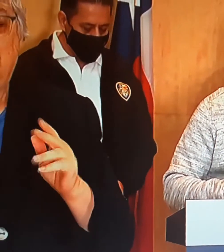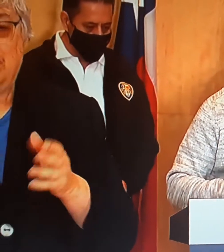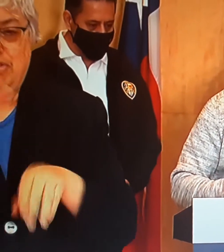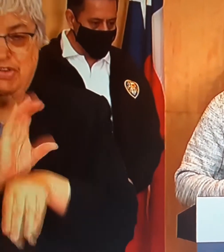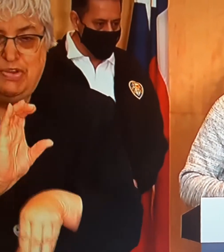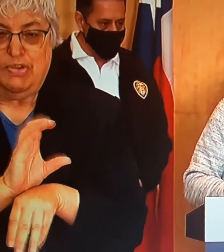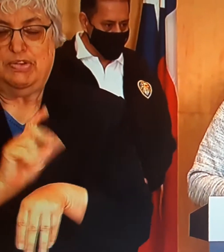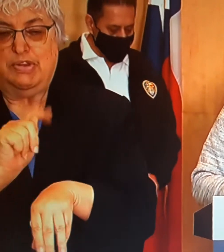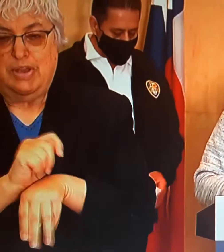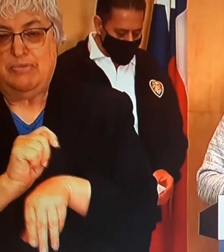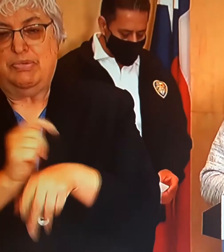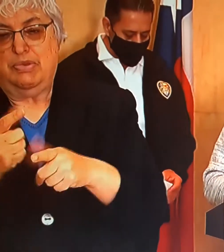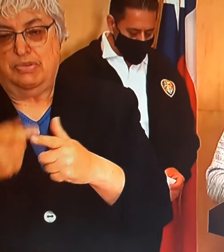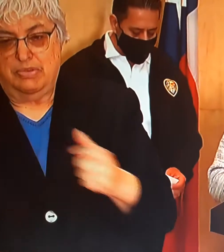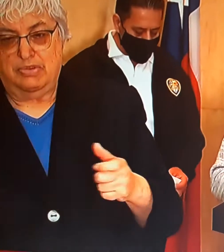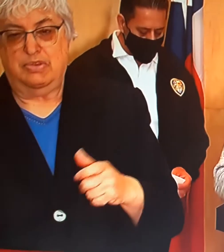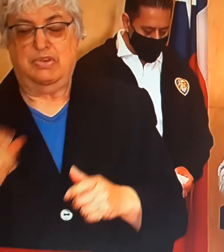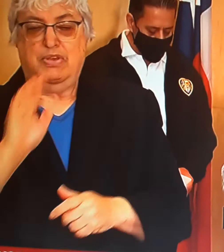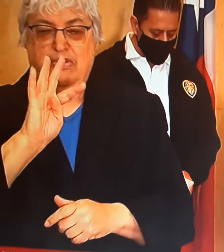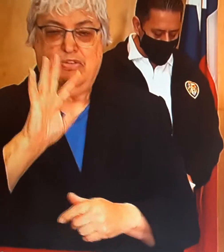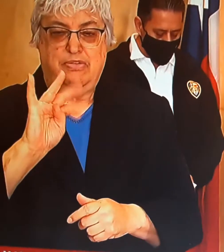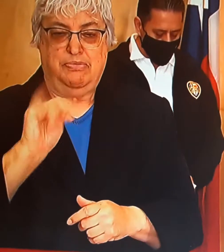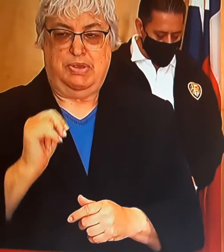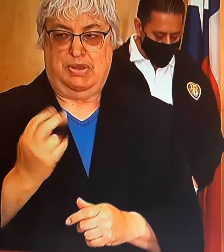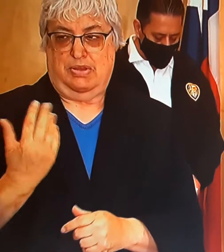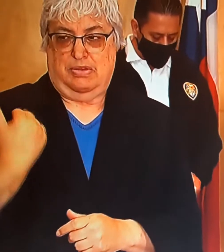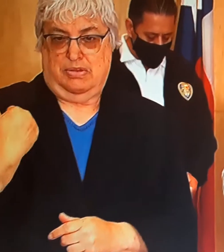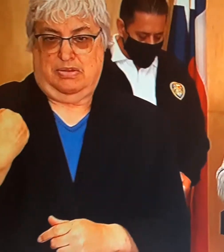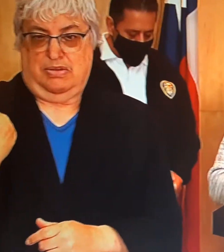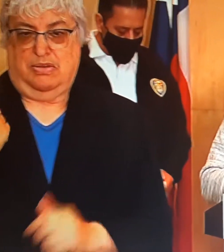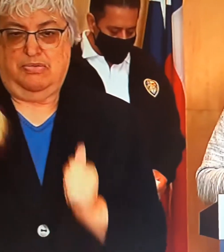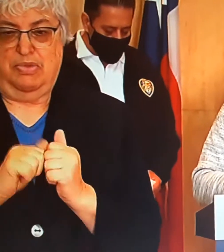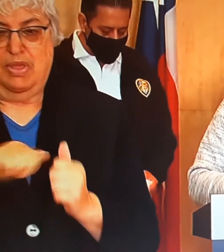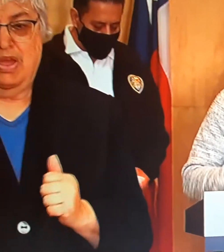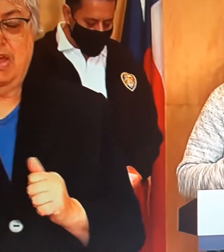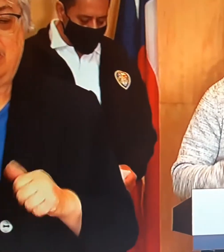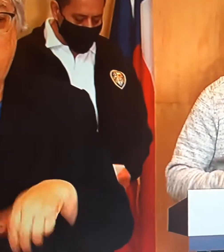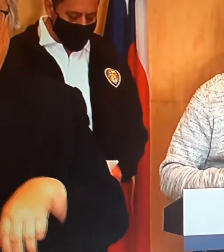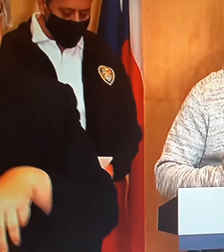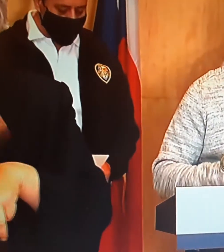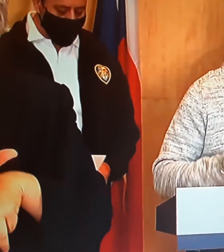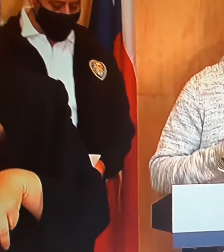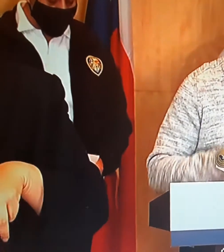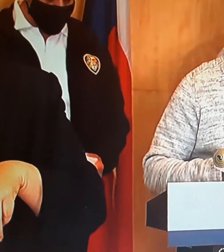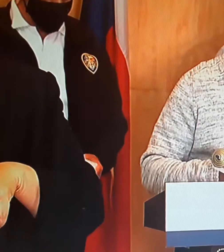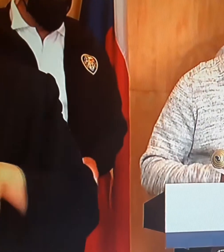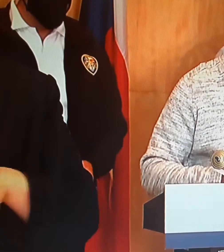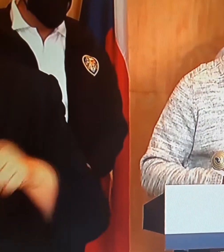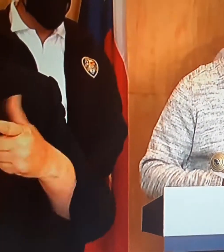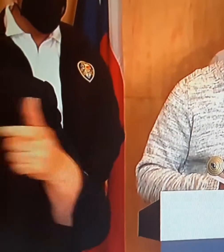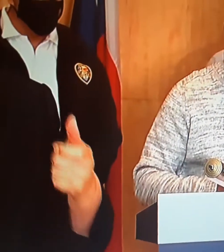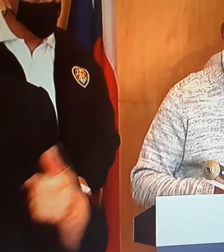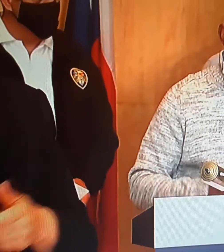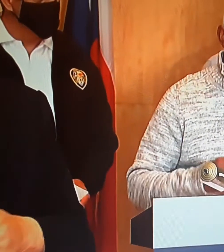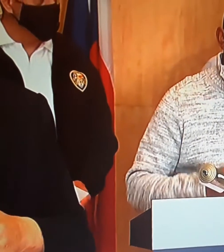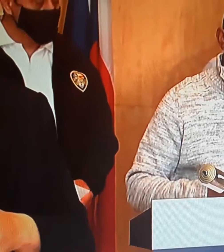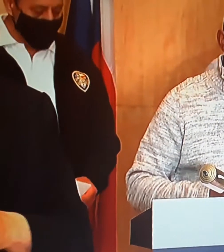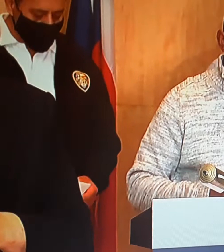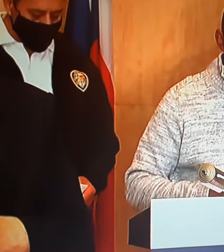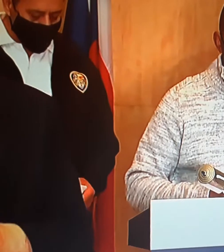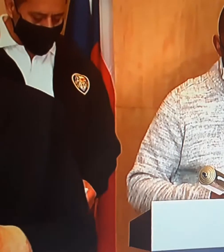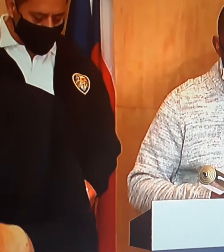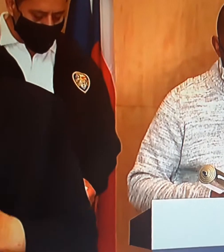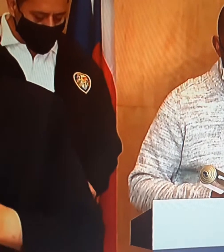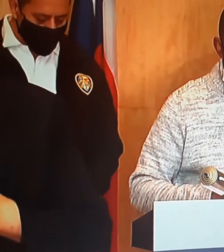I was just on a call about 45 minutes ago with other faith-based leaders and community leaders and other nonprofits who are